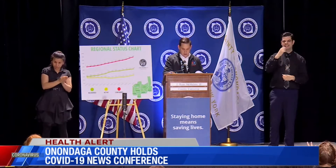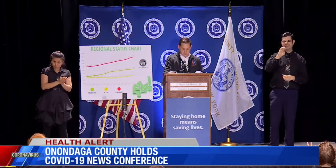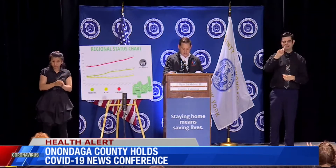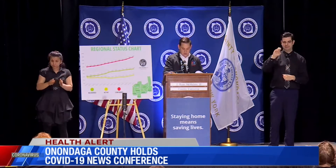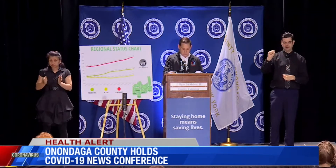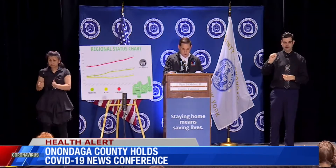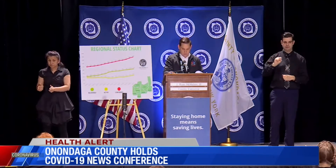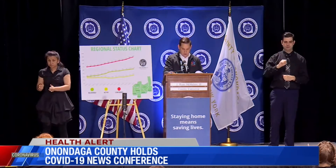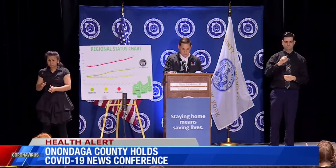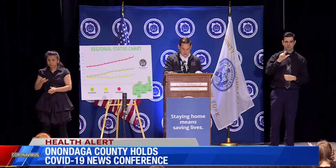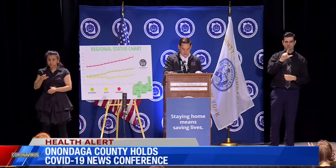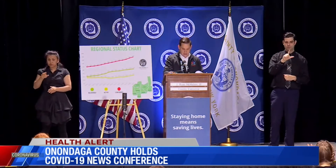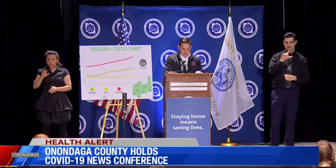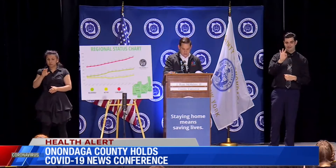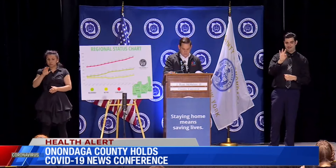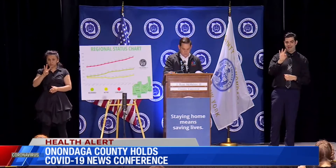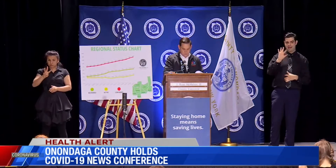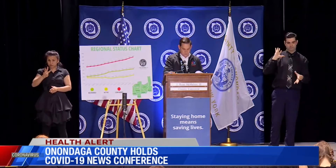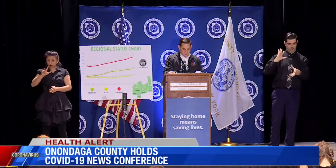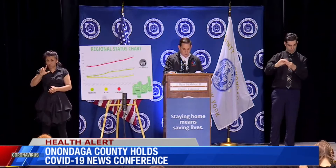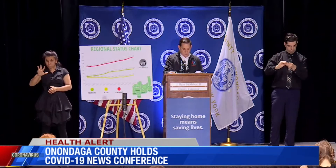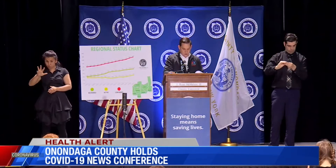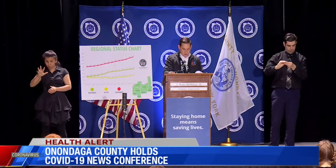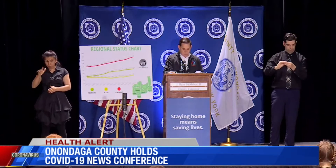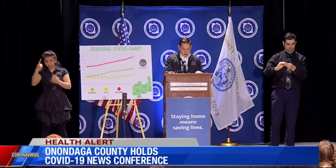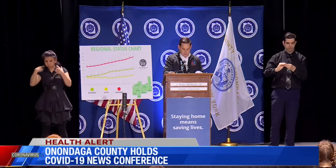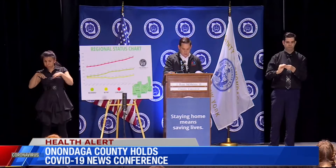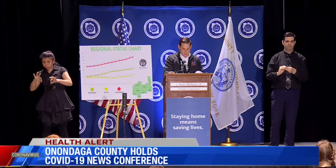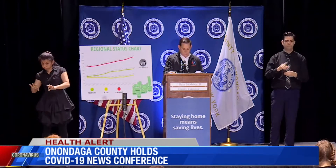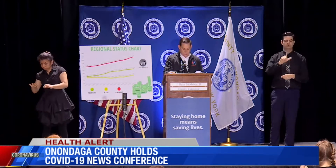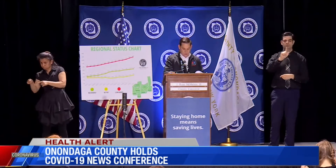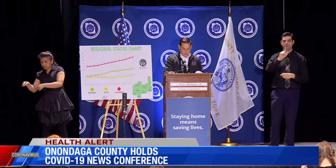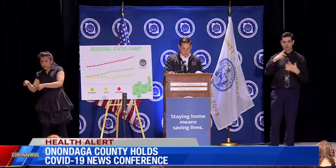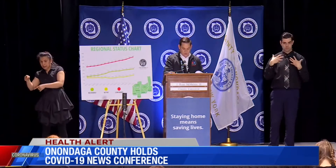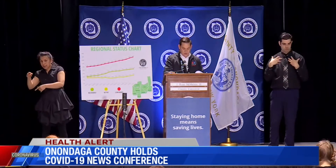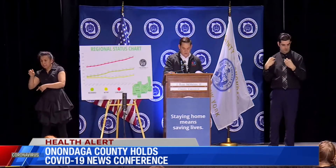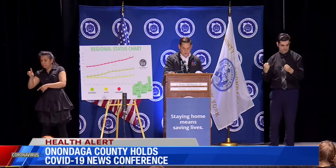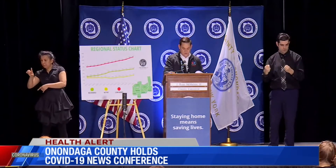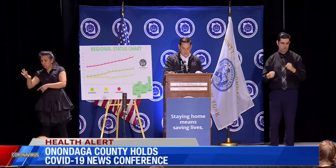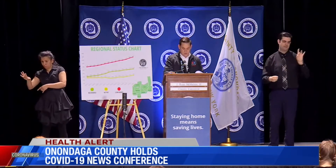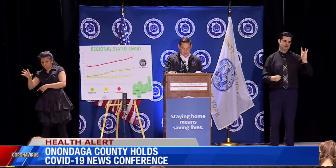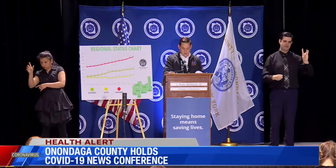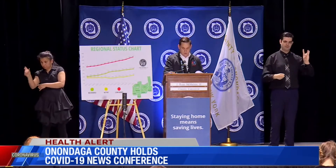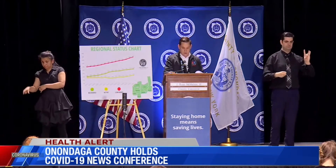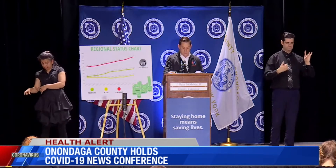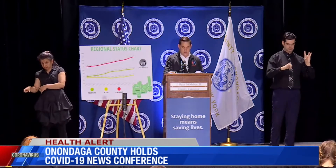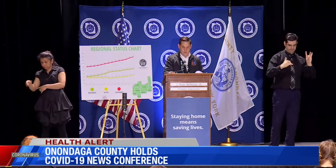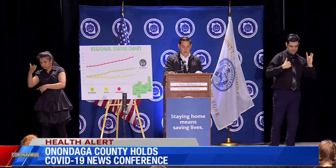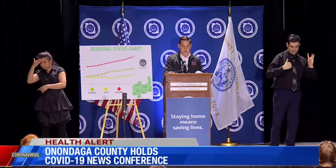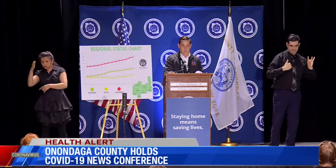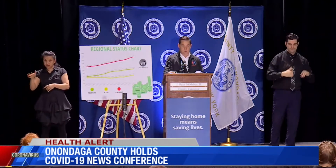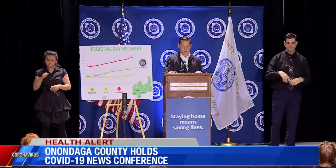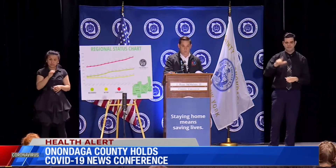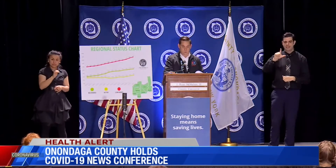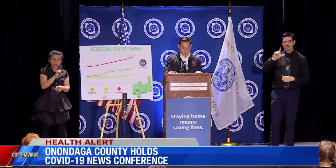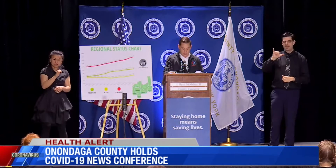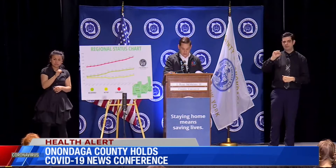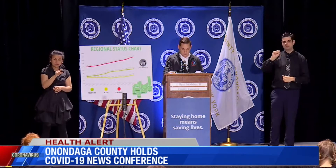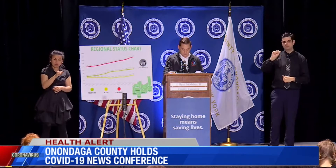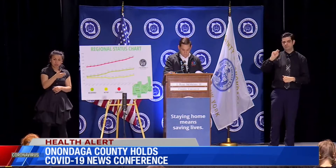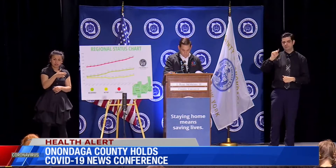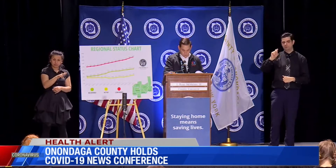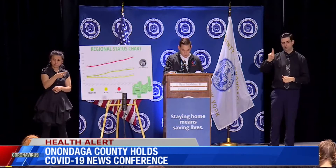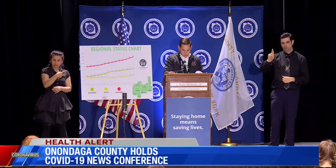cases, 18 recoveries, 10 active. Town of Pompey, 21 total cases, 20 recoveries,